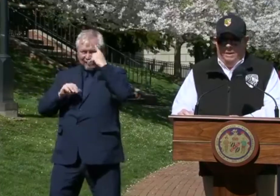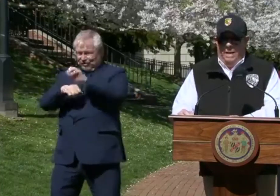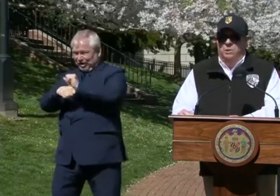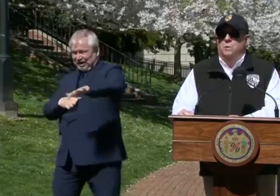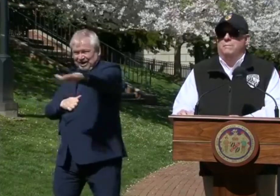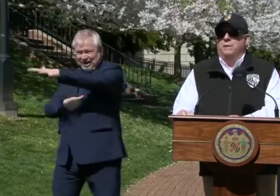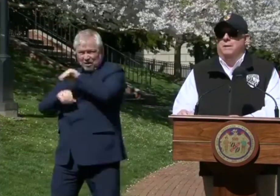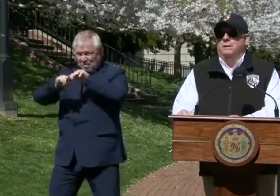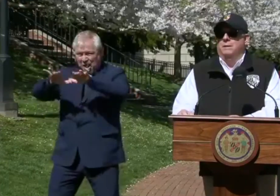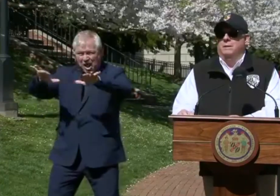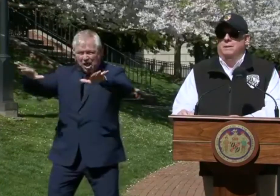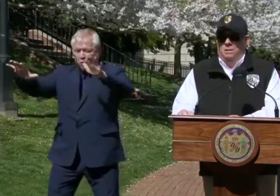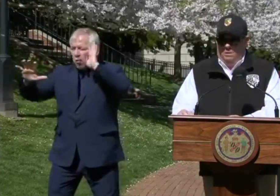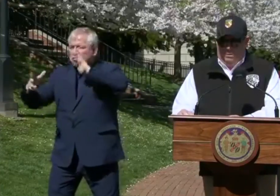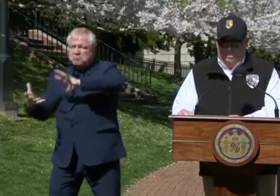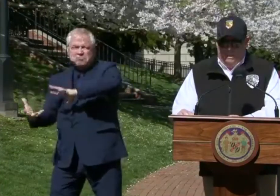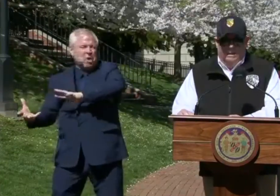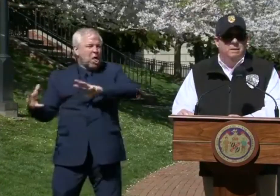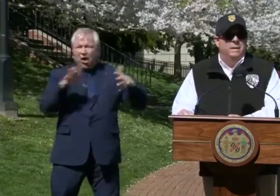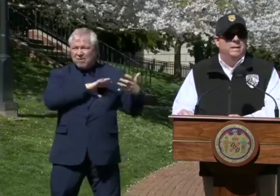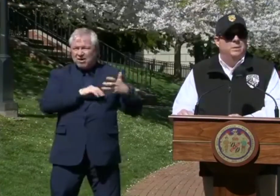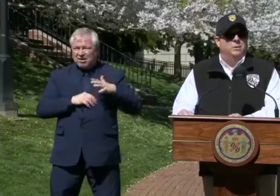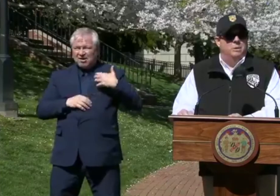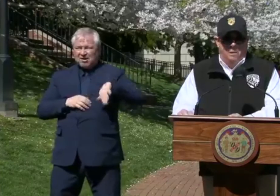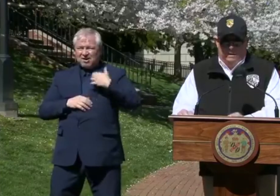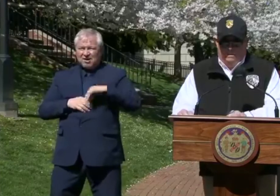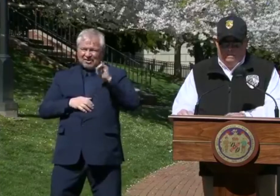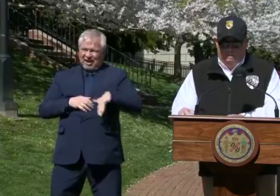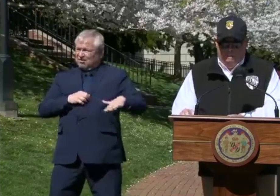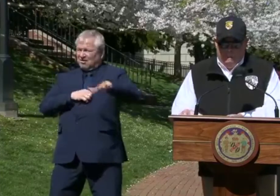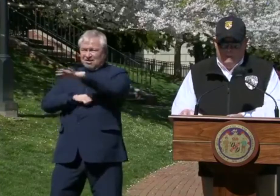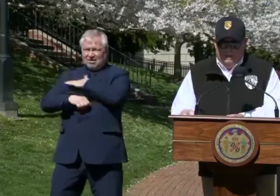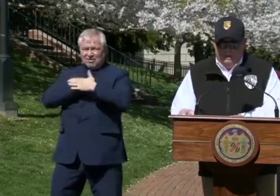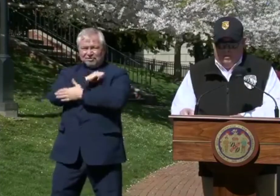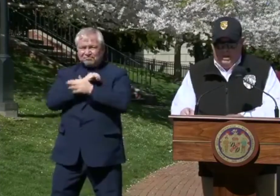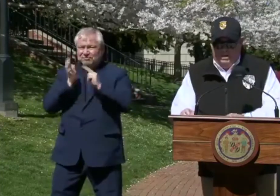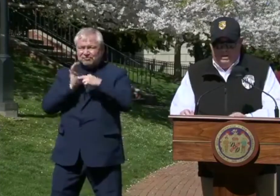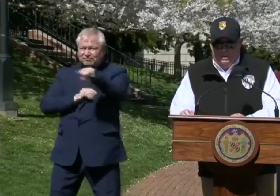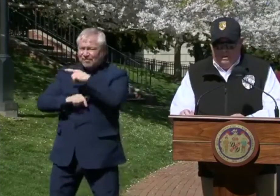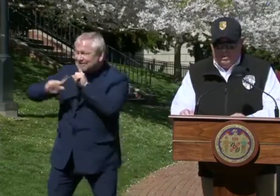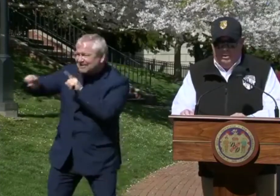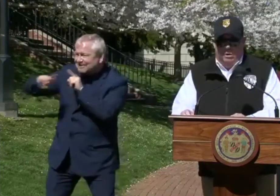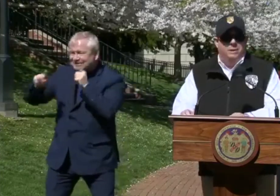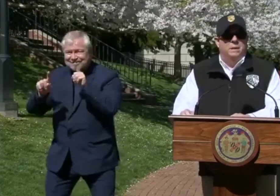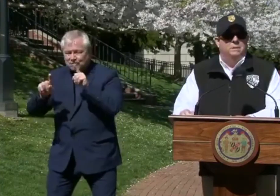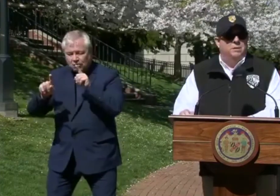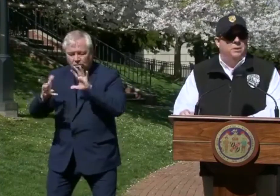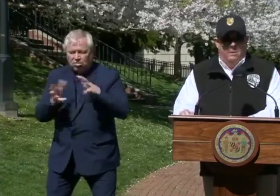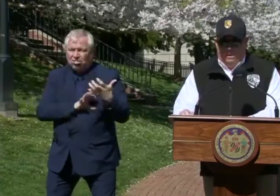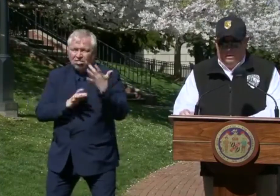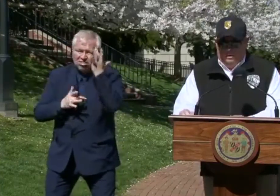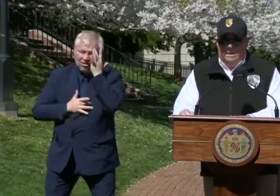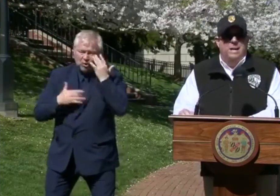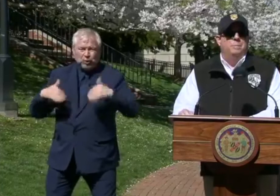could be catastrophic, crippling the national response. This region also represents the